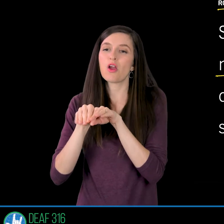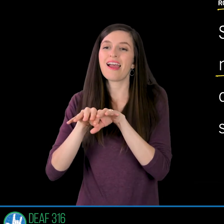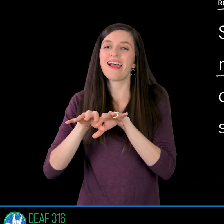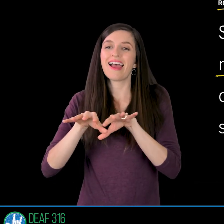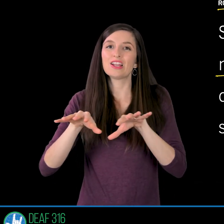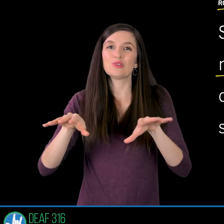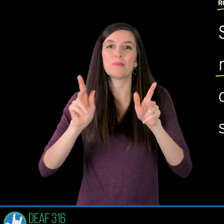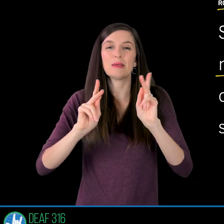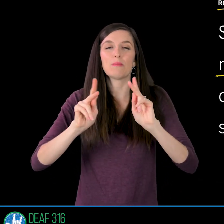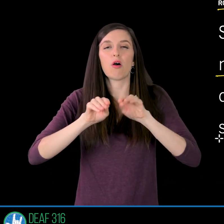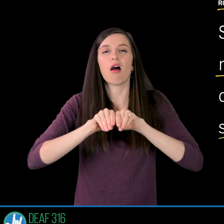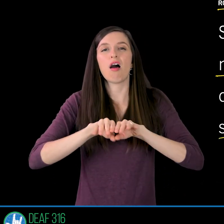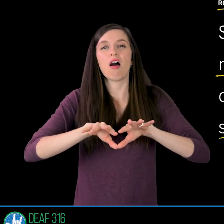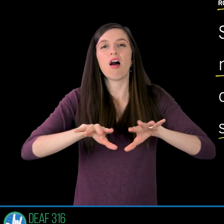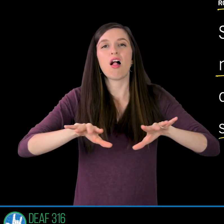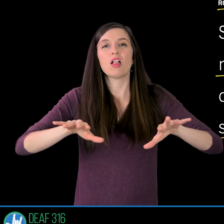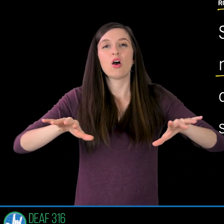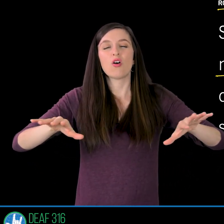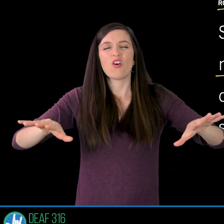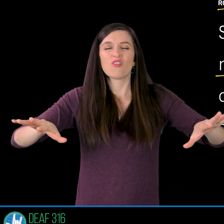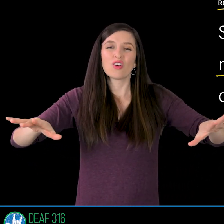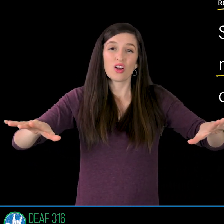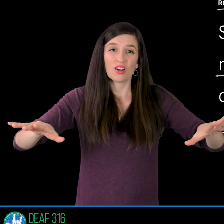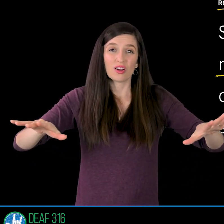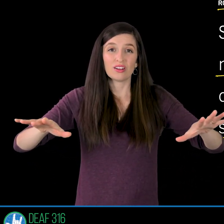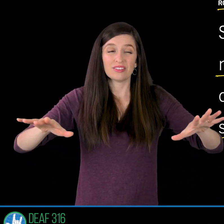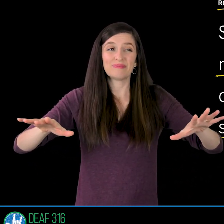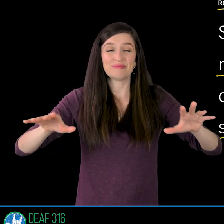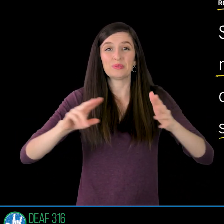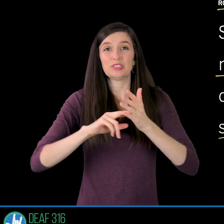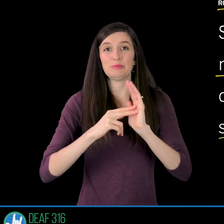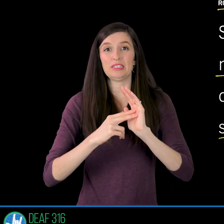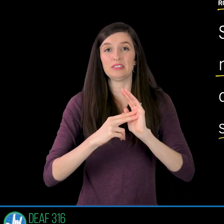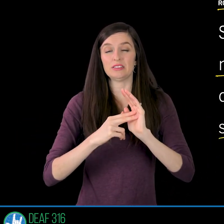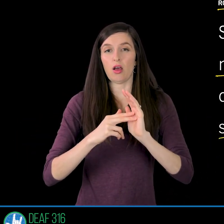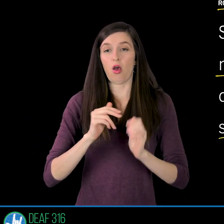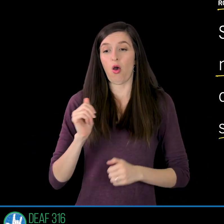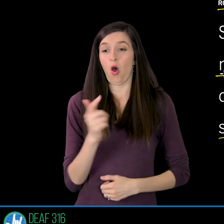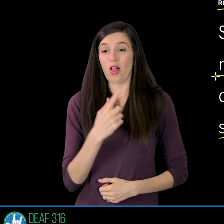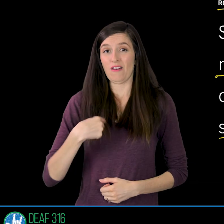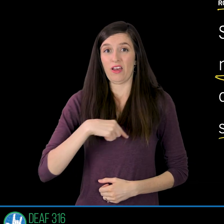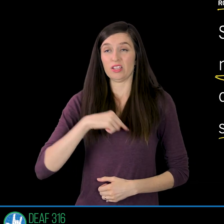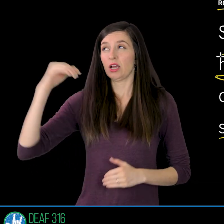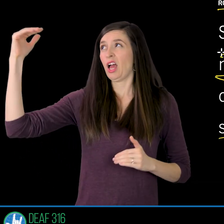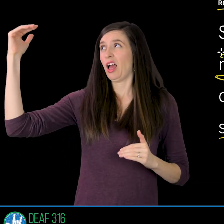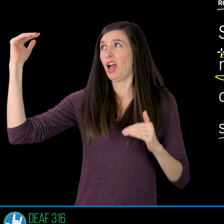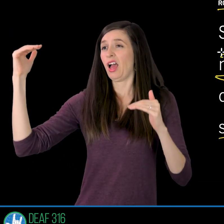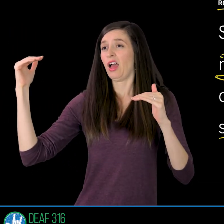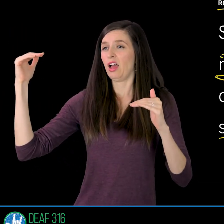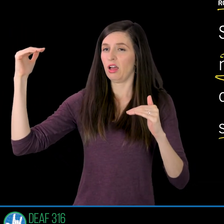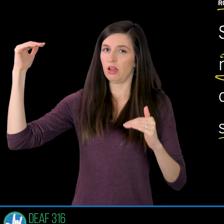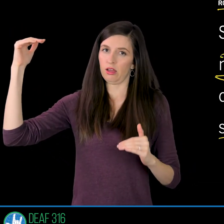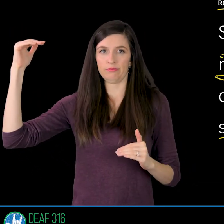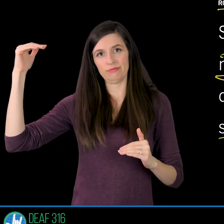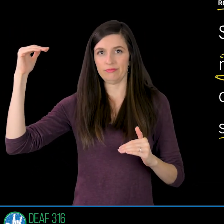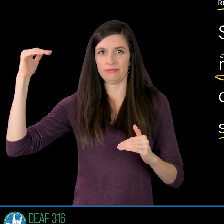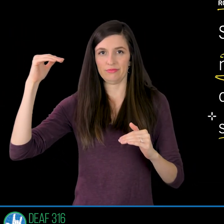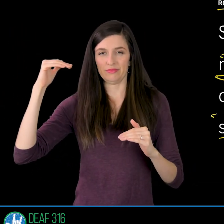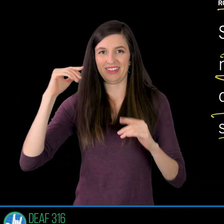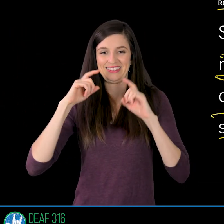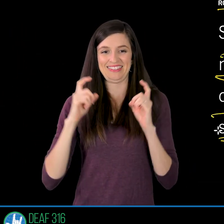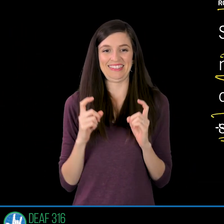all sinned. So because of one man's sin, we are